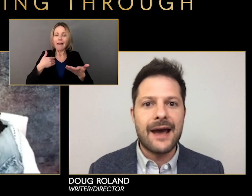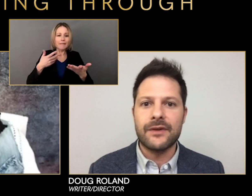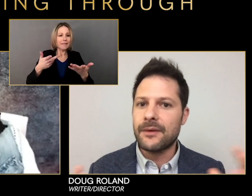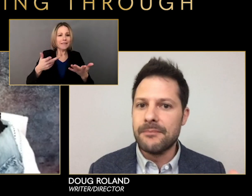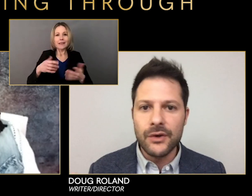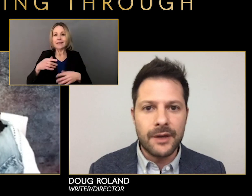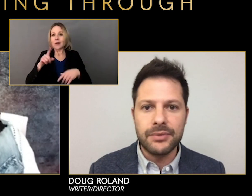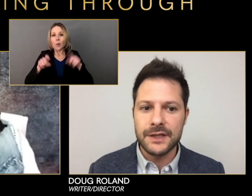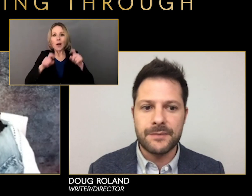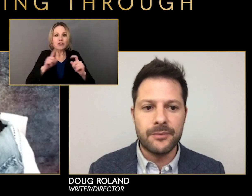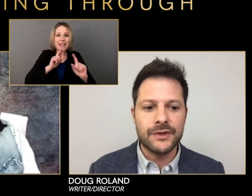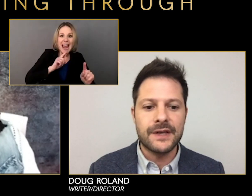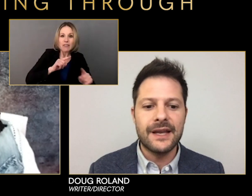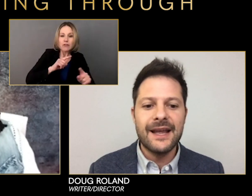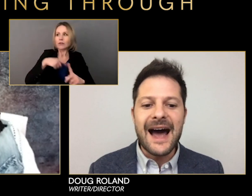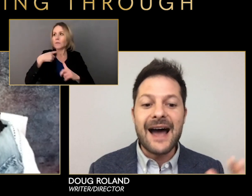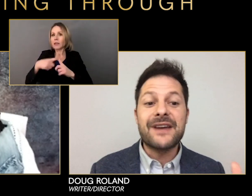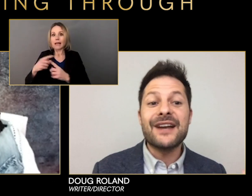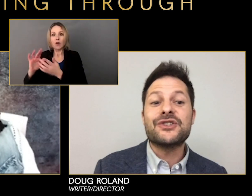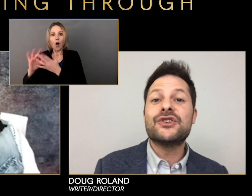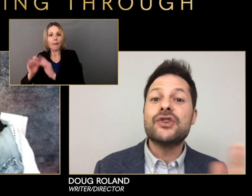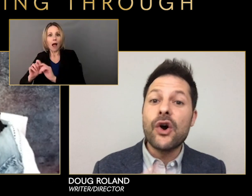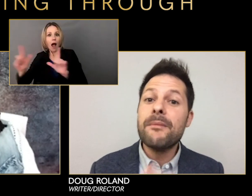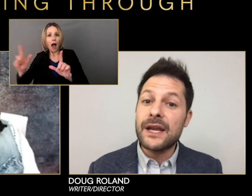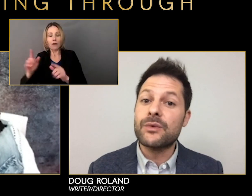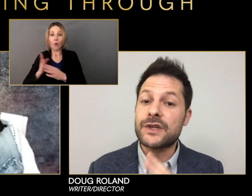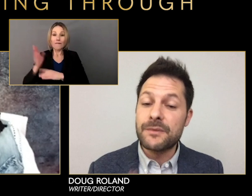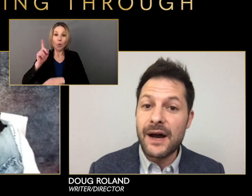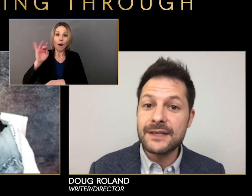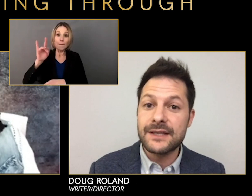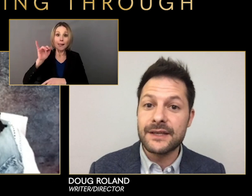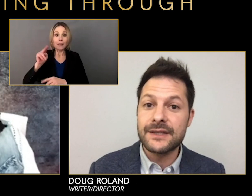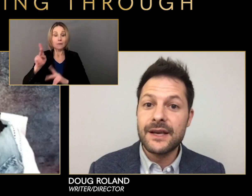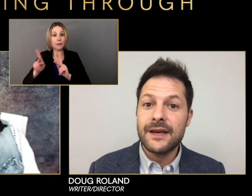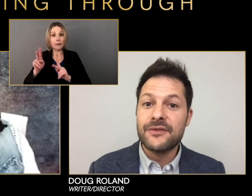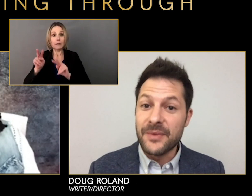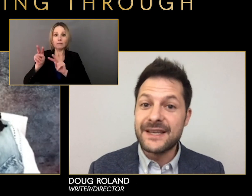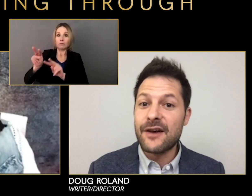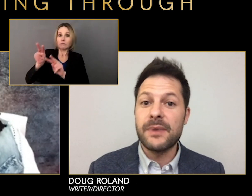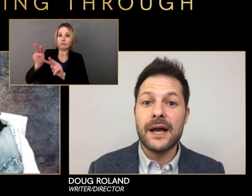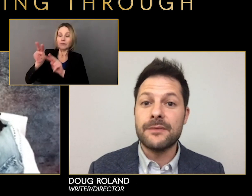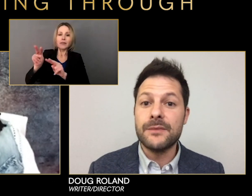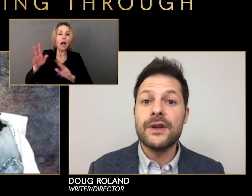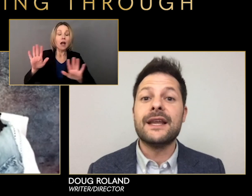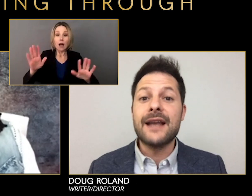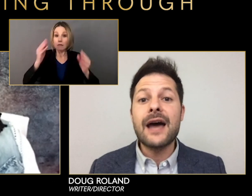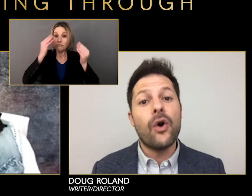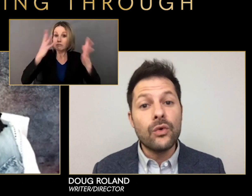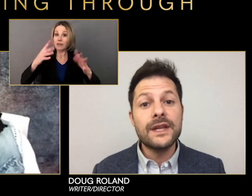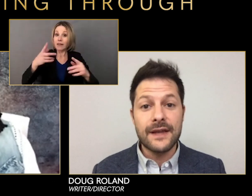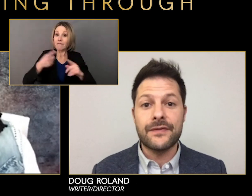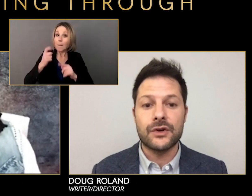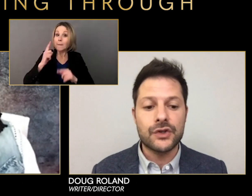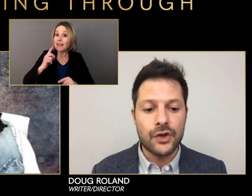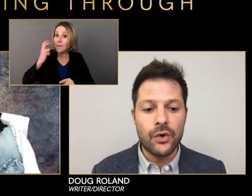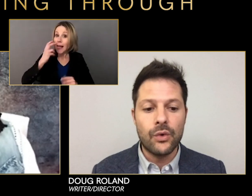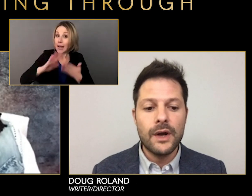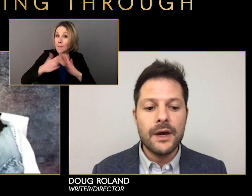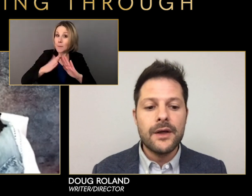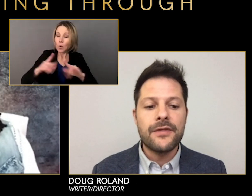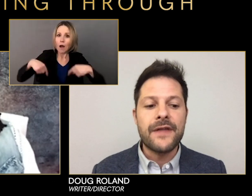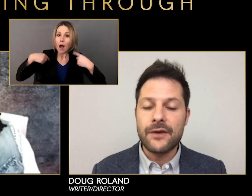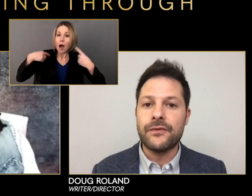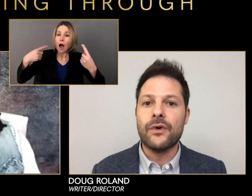online and having 1 million plus people see it. I've gotten so many responses from the deafblind community, not only that they're